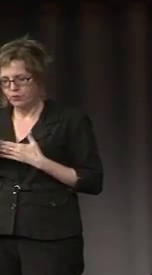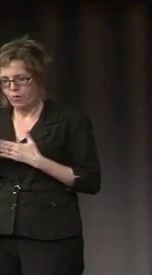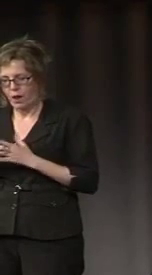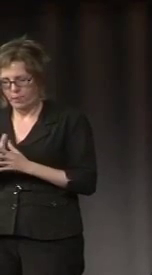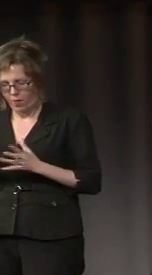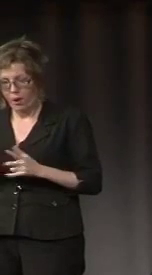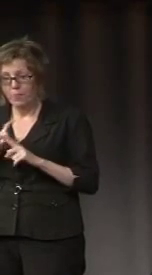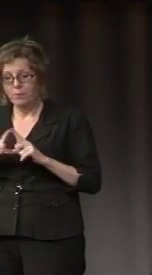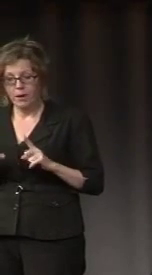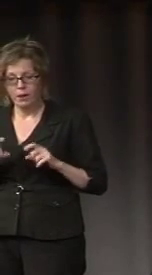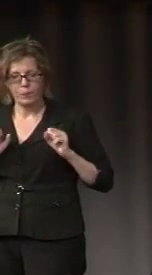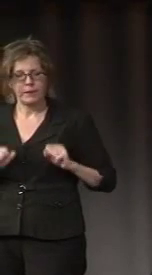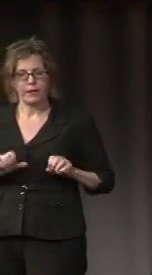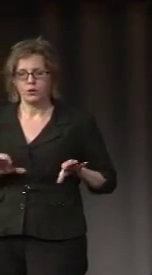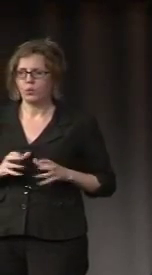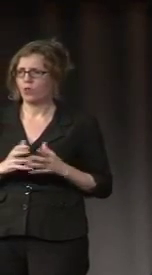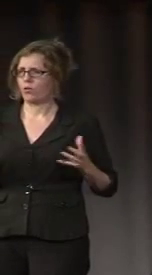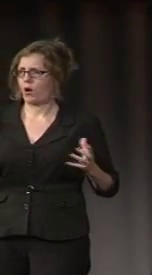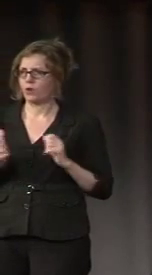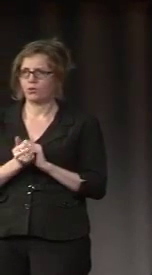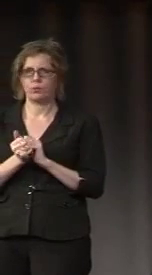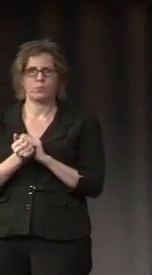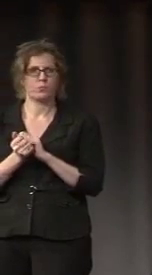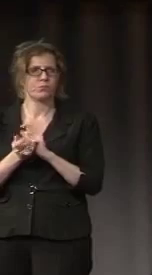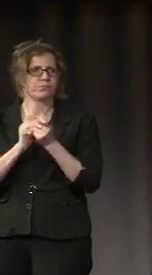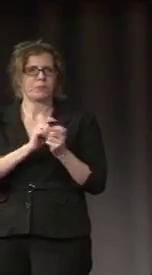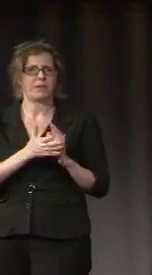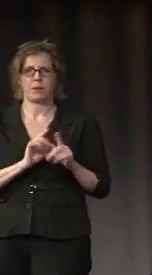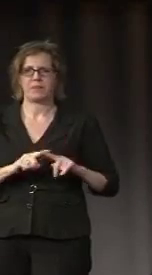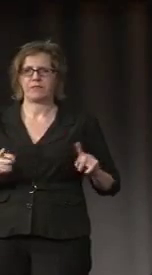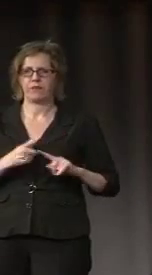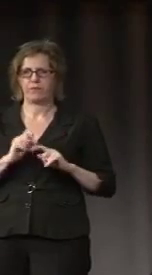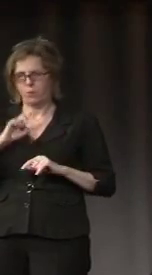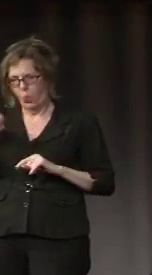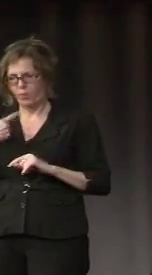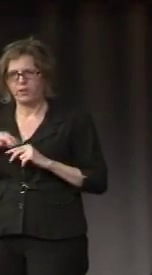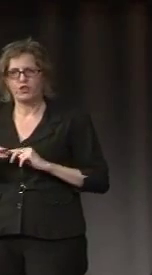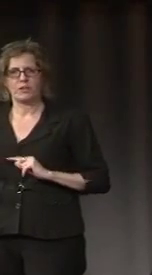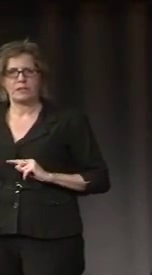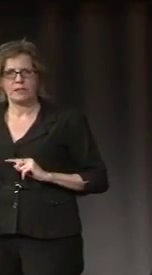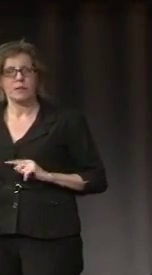to make himself or herself different and better. And there's also Napoleon.